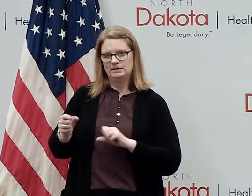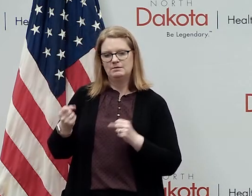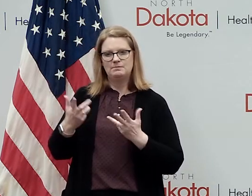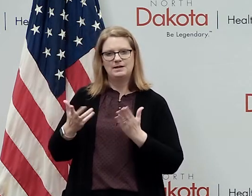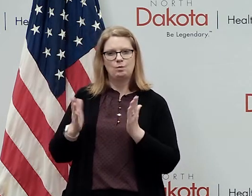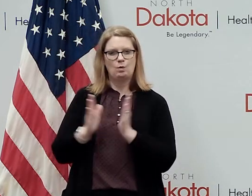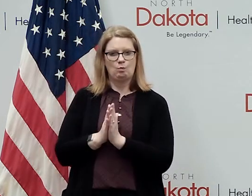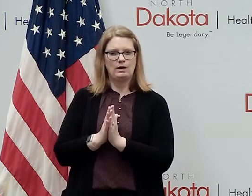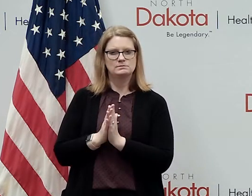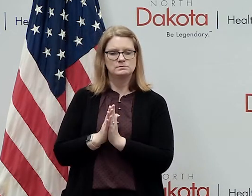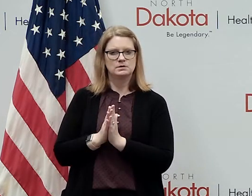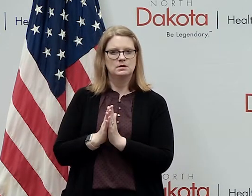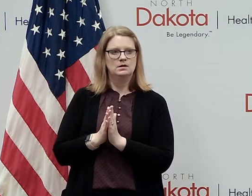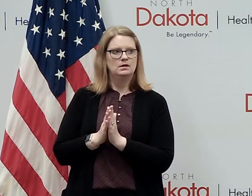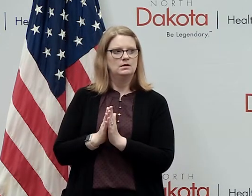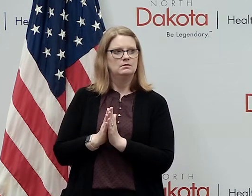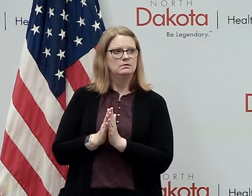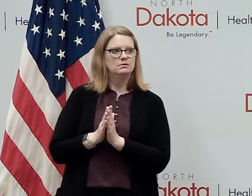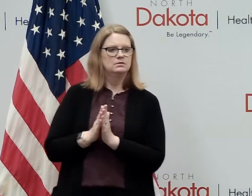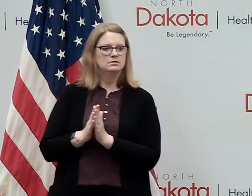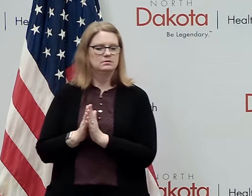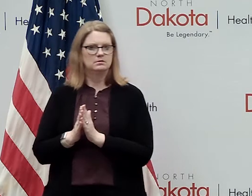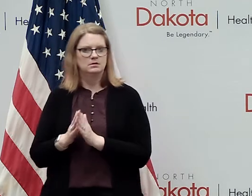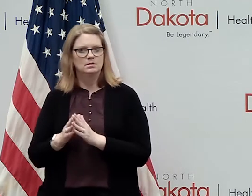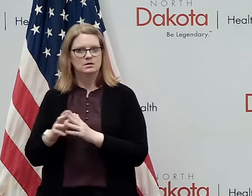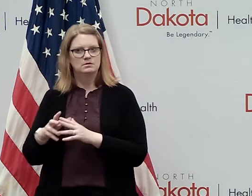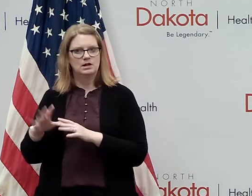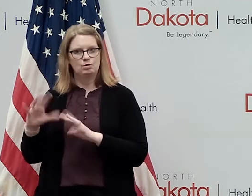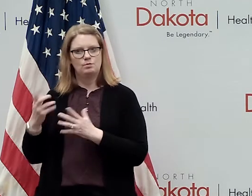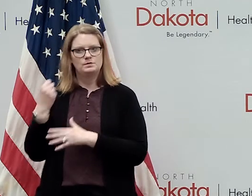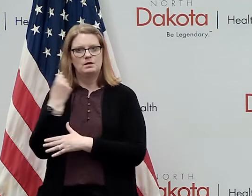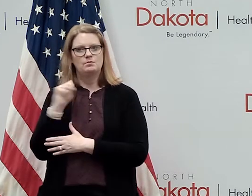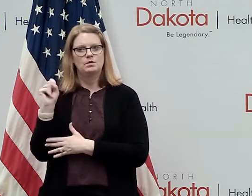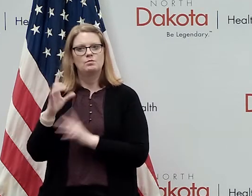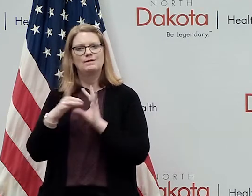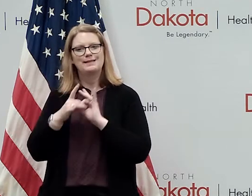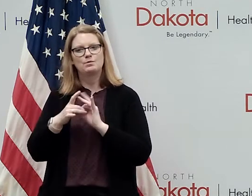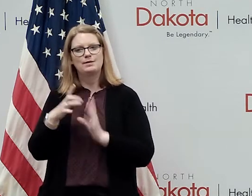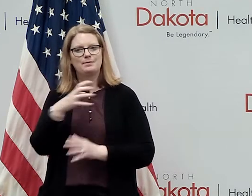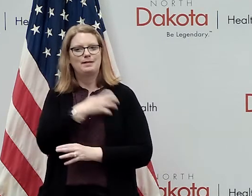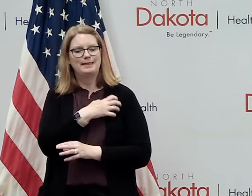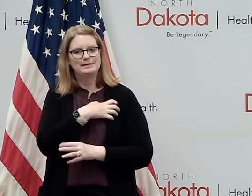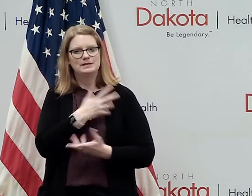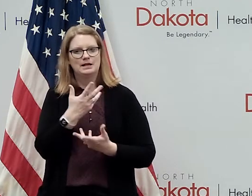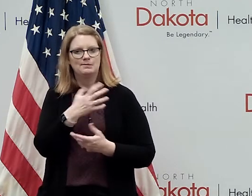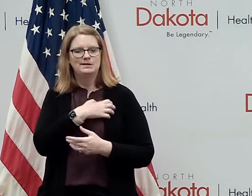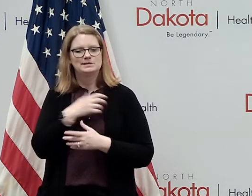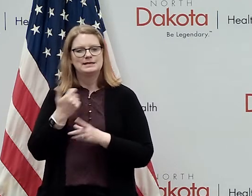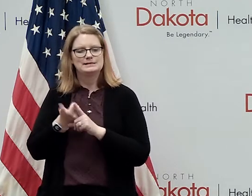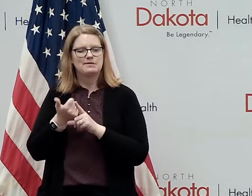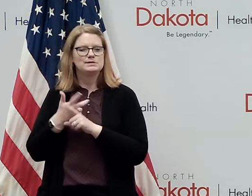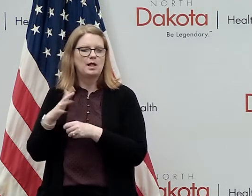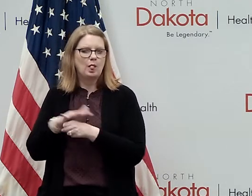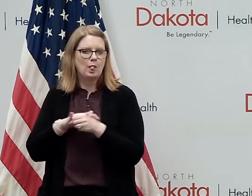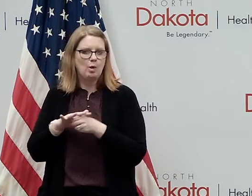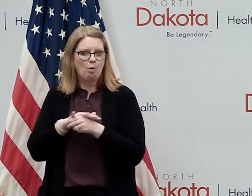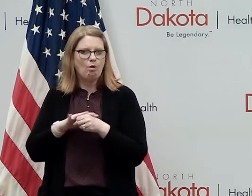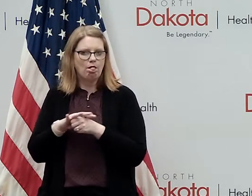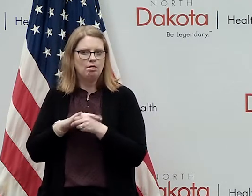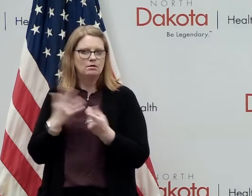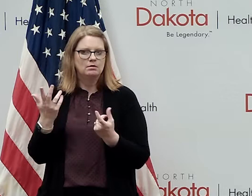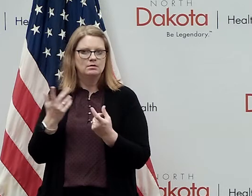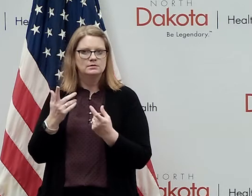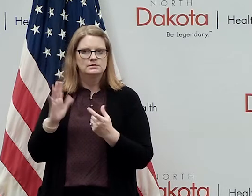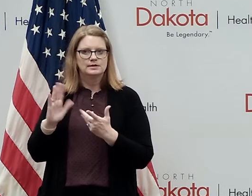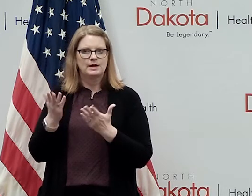have from the groups that are protesting have to do with policing, and policing is a local issue, and so understandably their